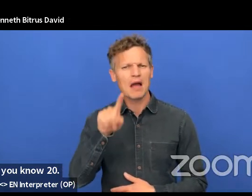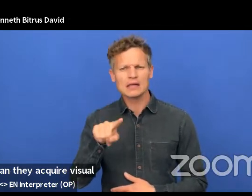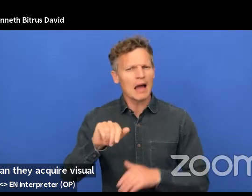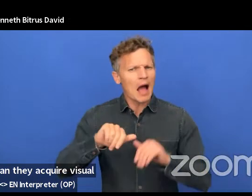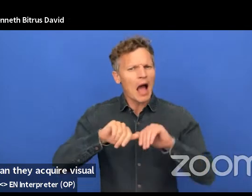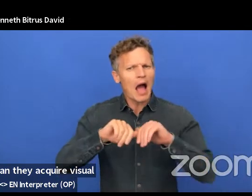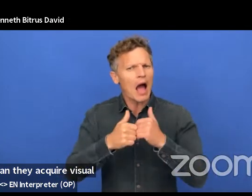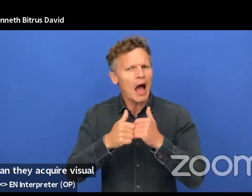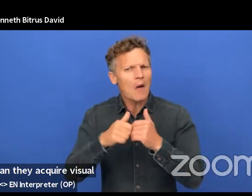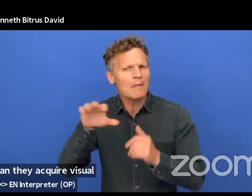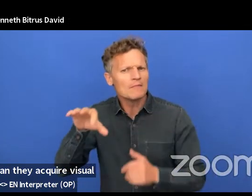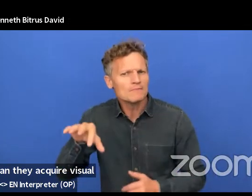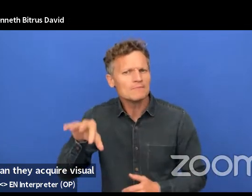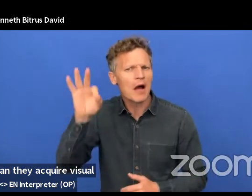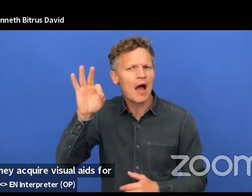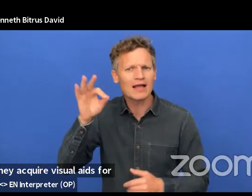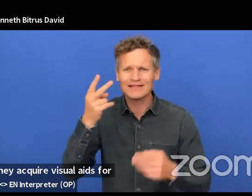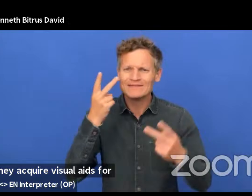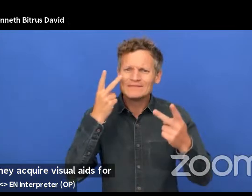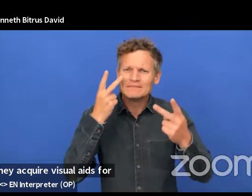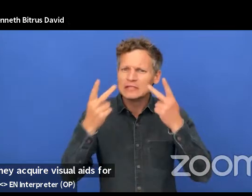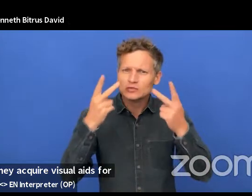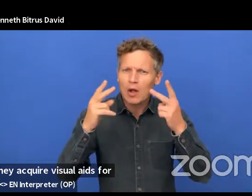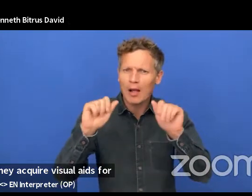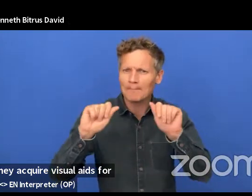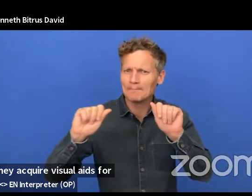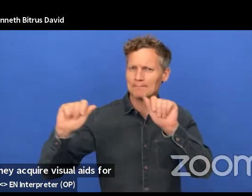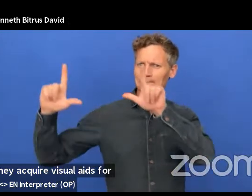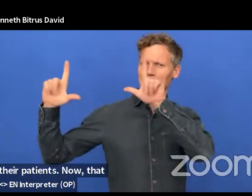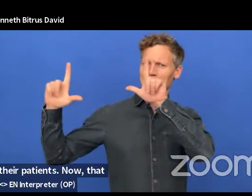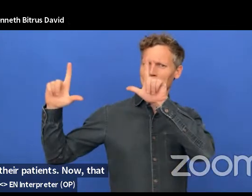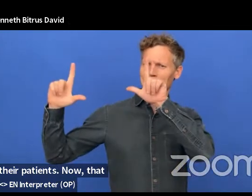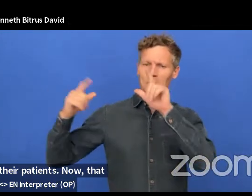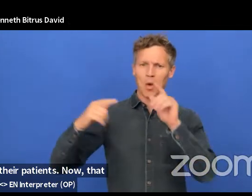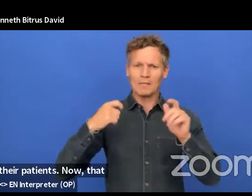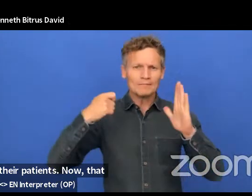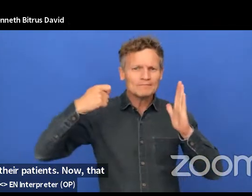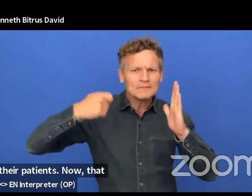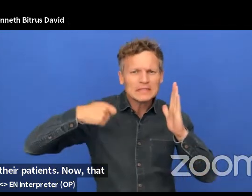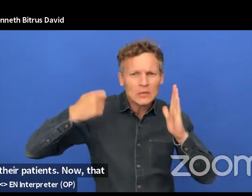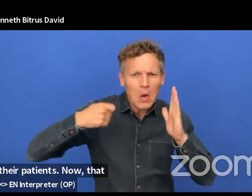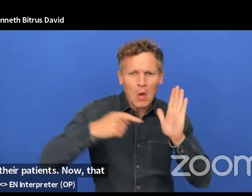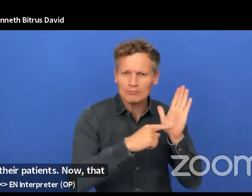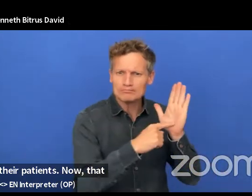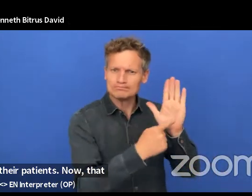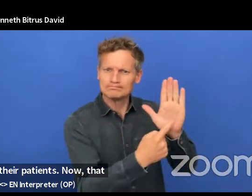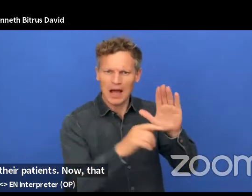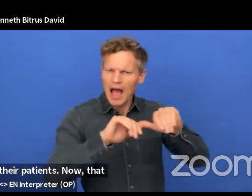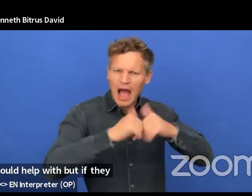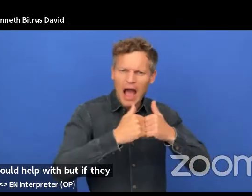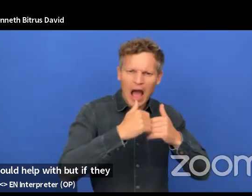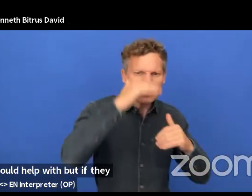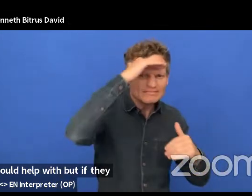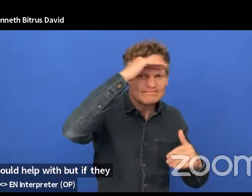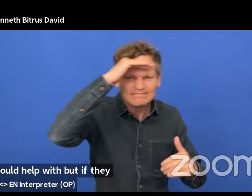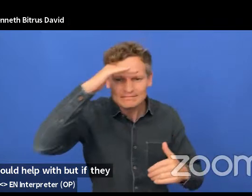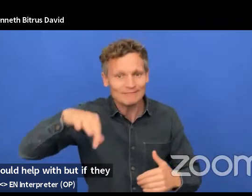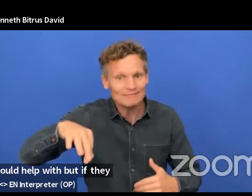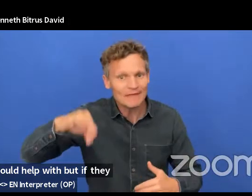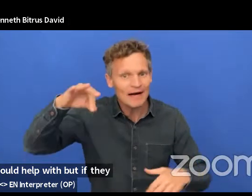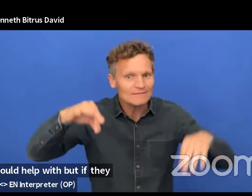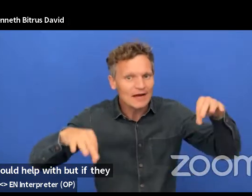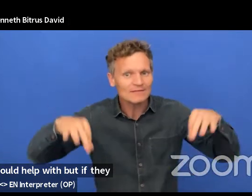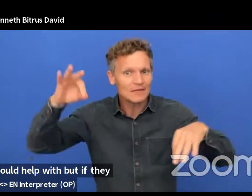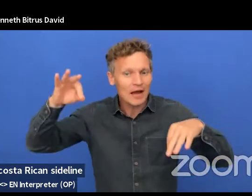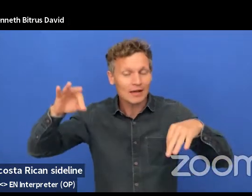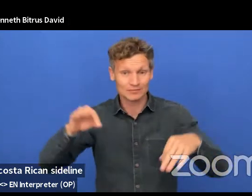their patients. Now, that might be something that you could help with, but if they are not obviously using Costa Rican